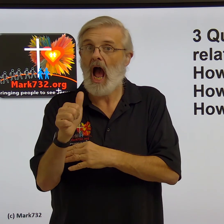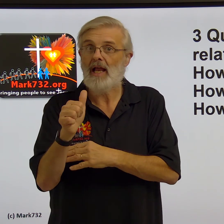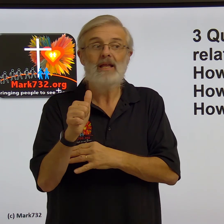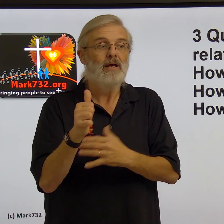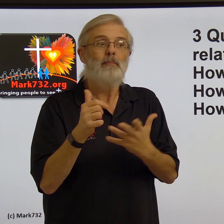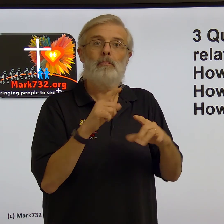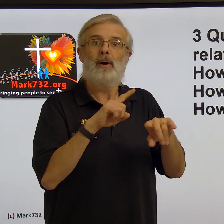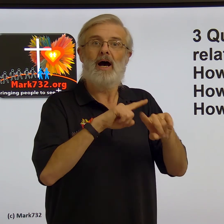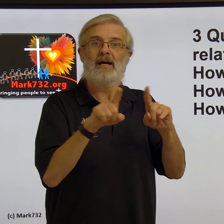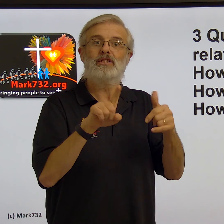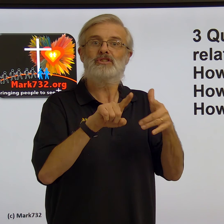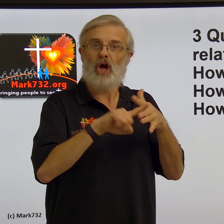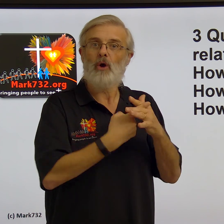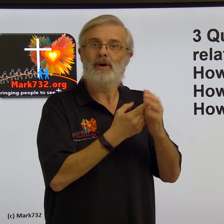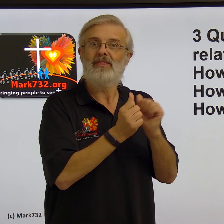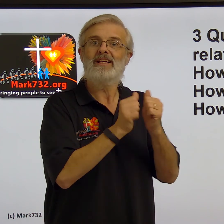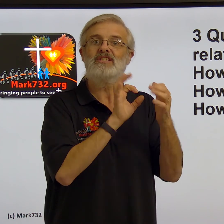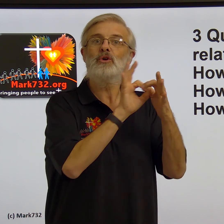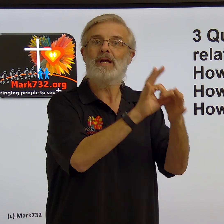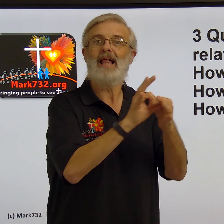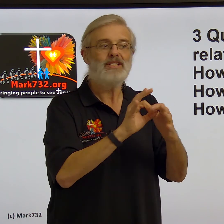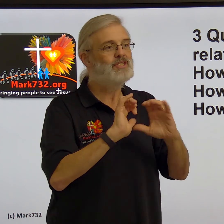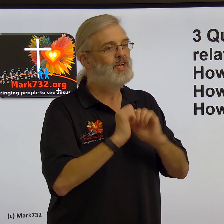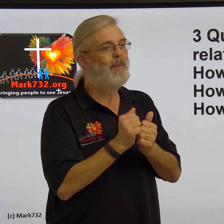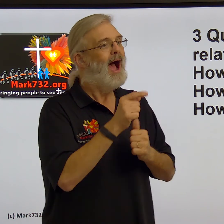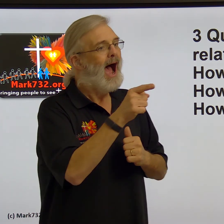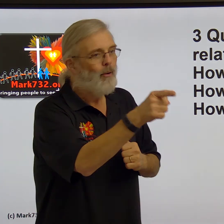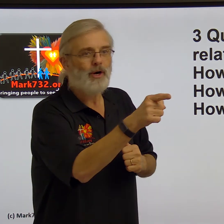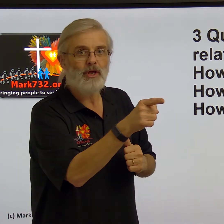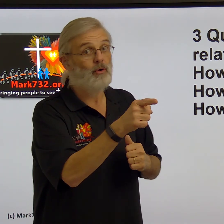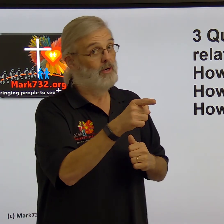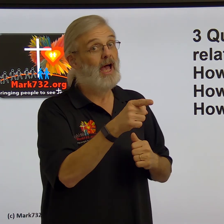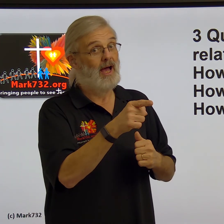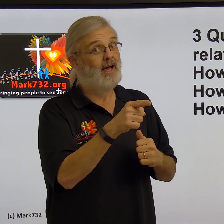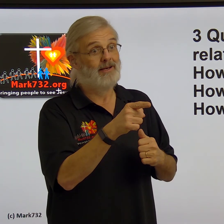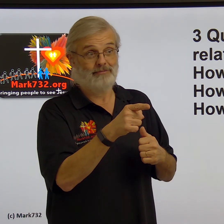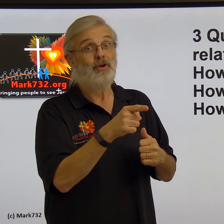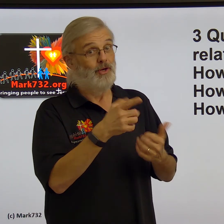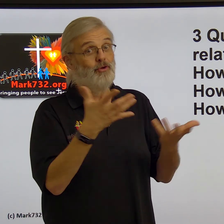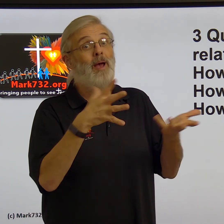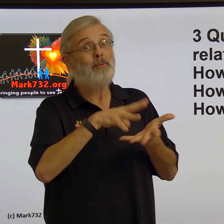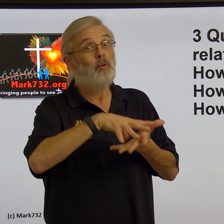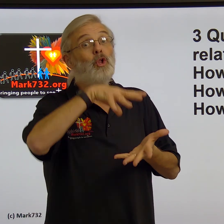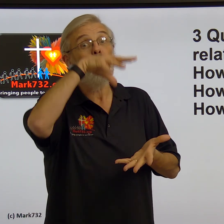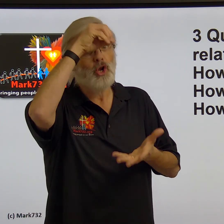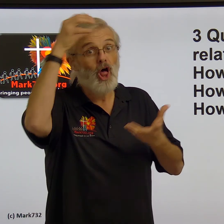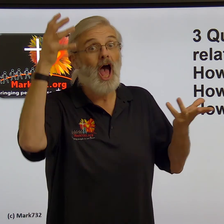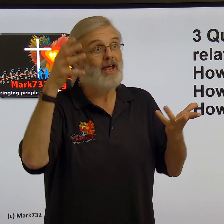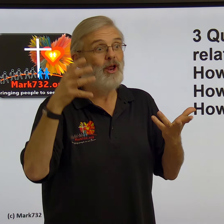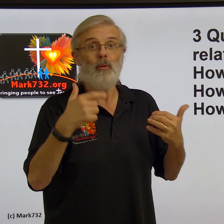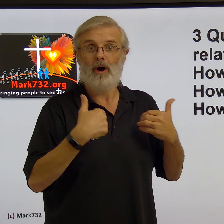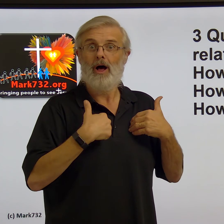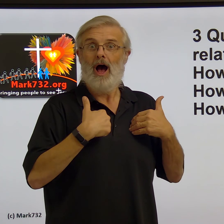but to start with it's the relationship how are you and maybe we'll learn a lot you know well I